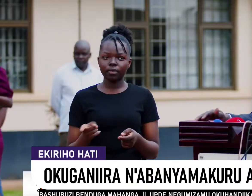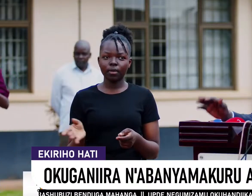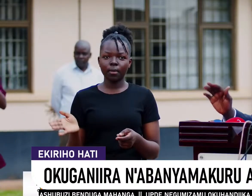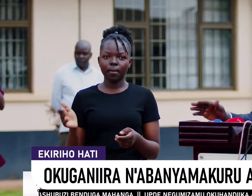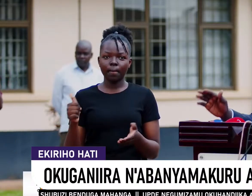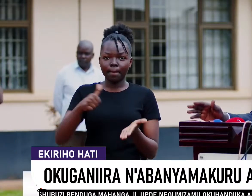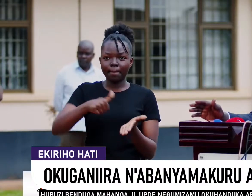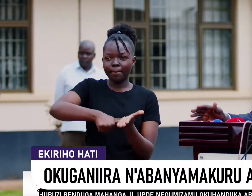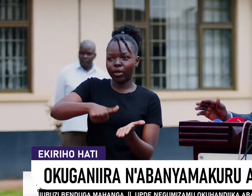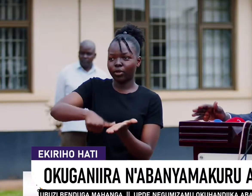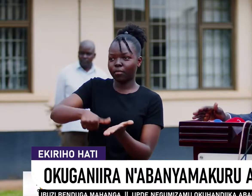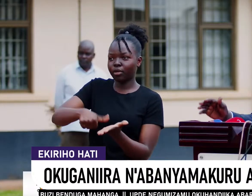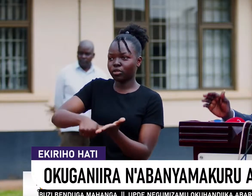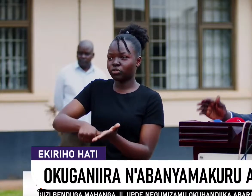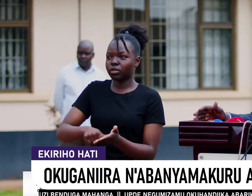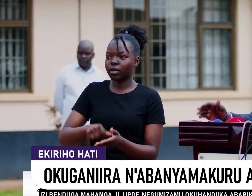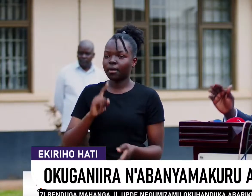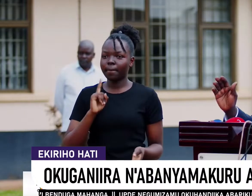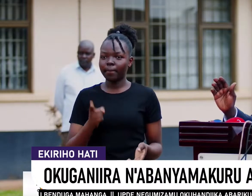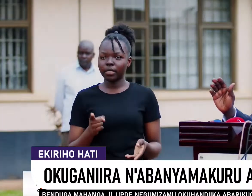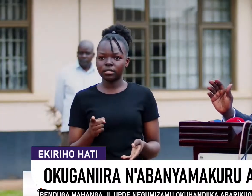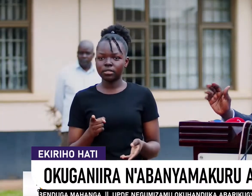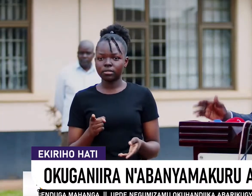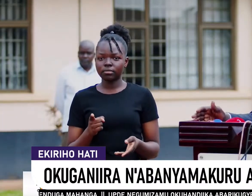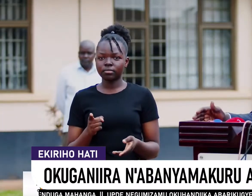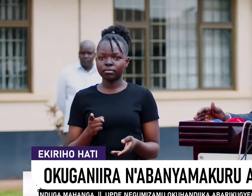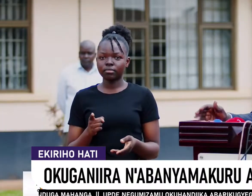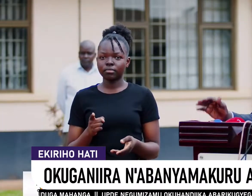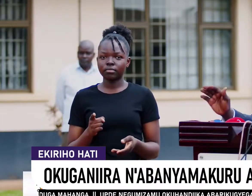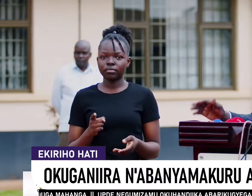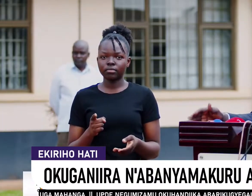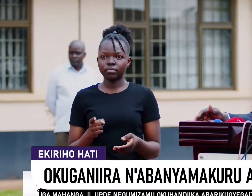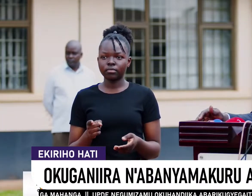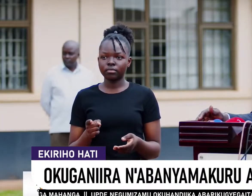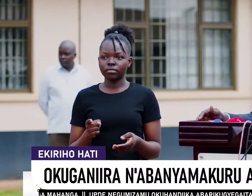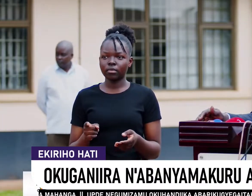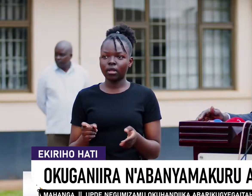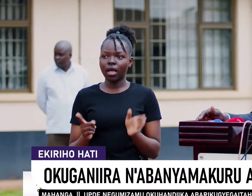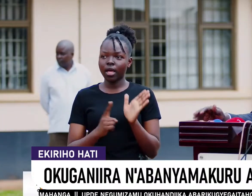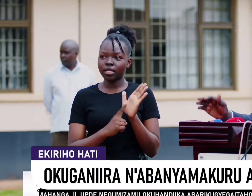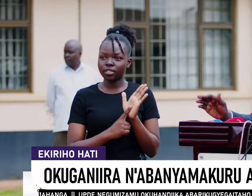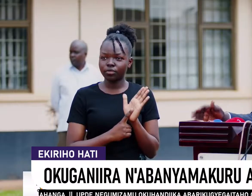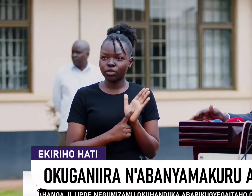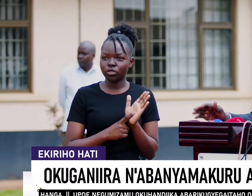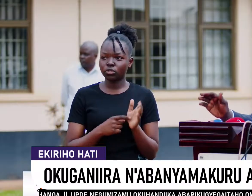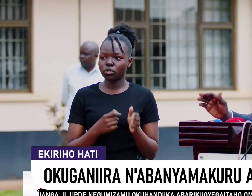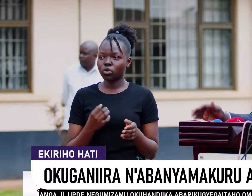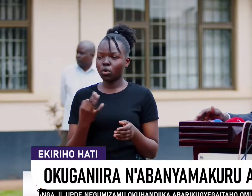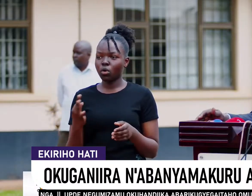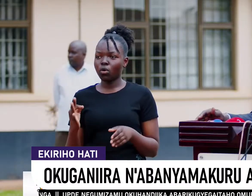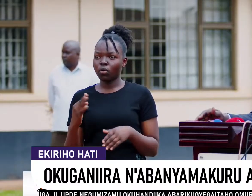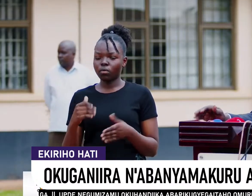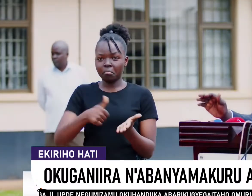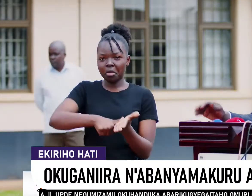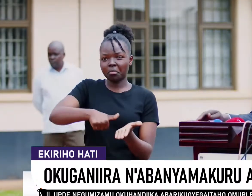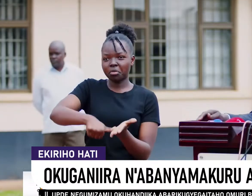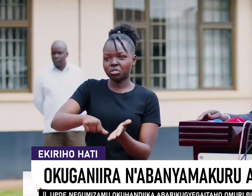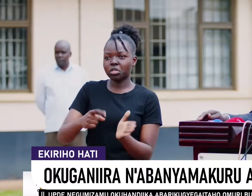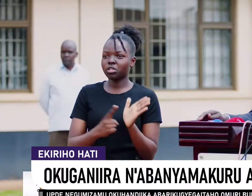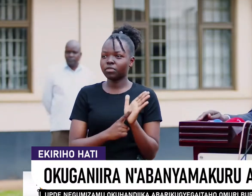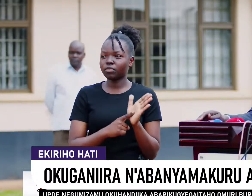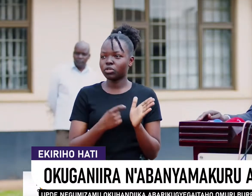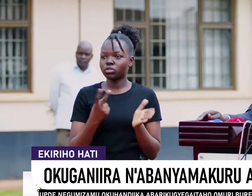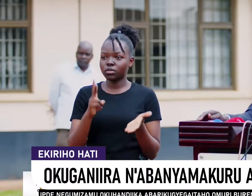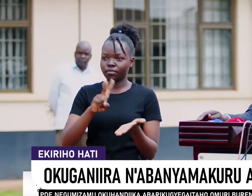biometric mandatory. It is going to be mandatory identification, biometric identification and